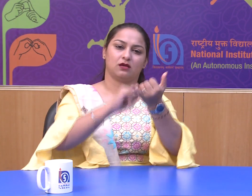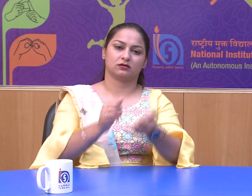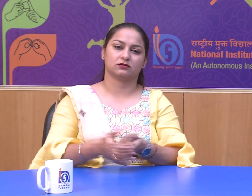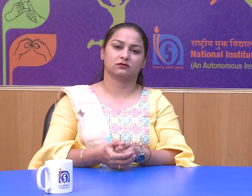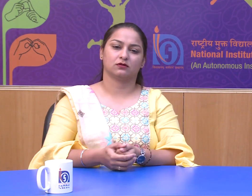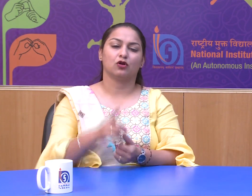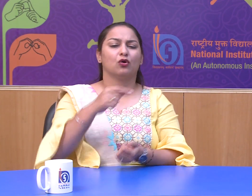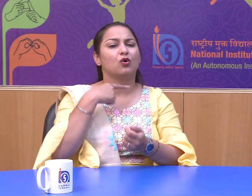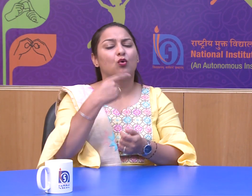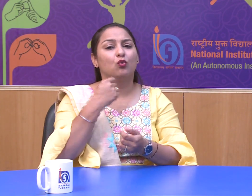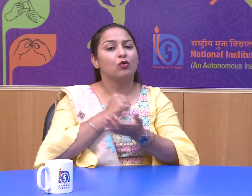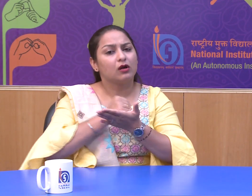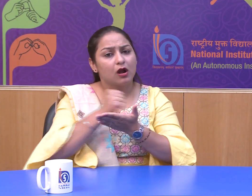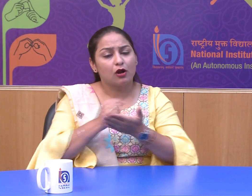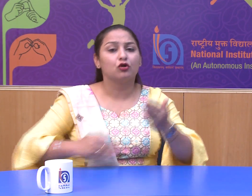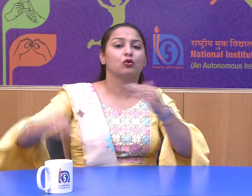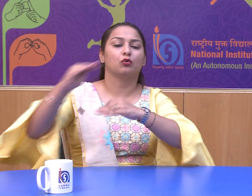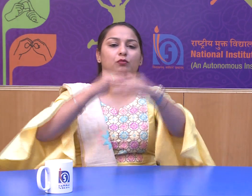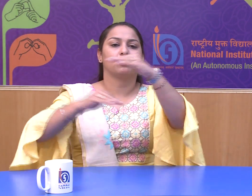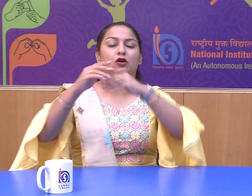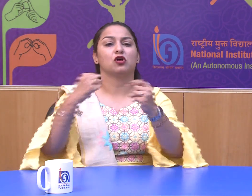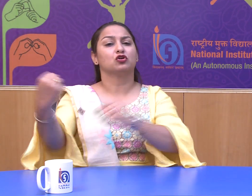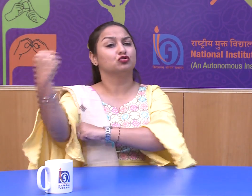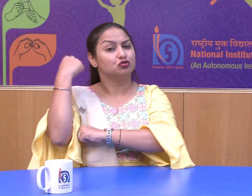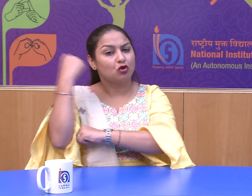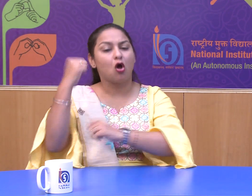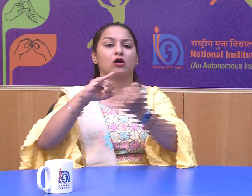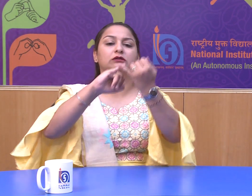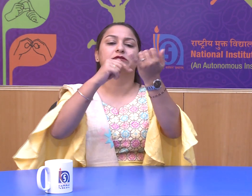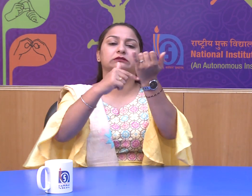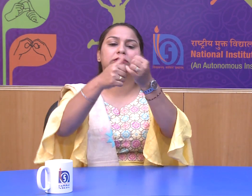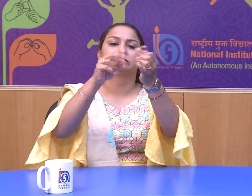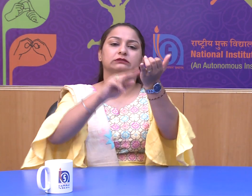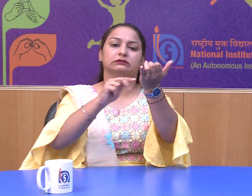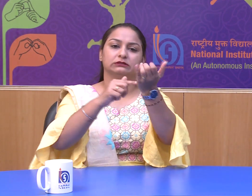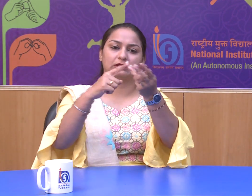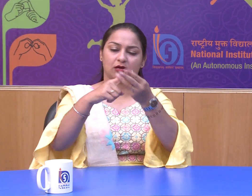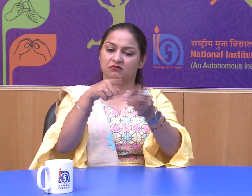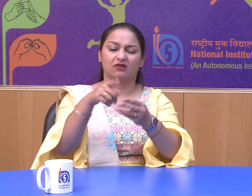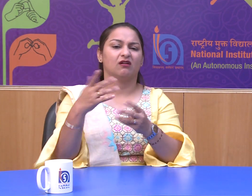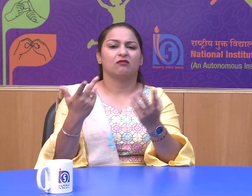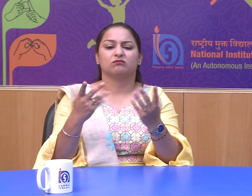who tried to build a strong state, but they did not last long.